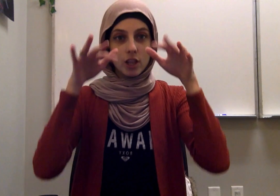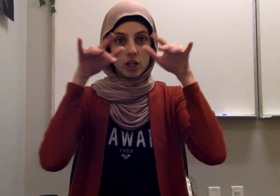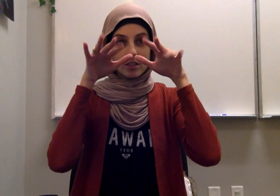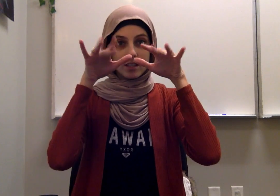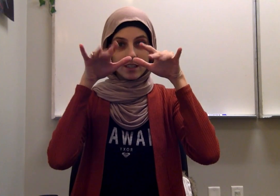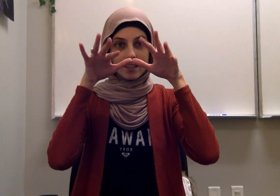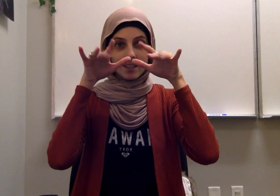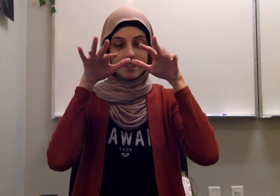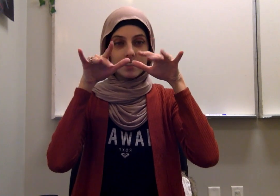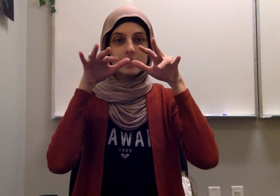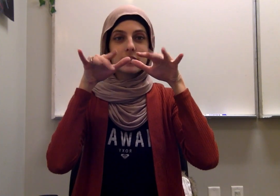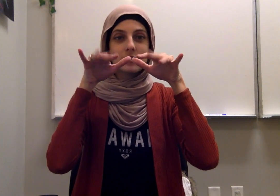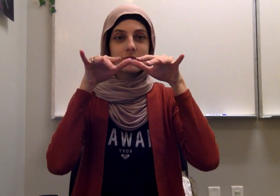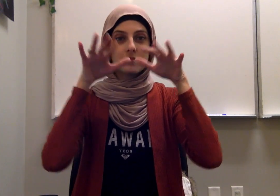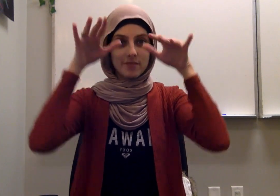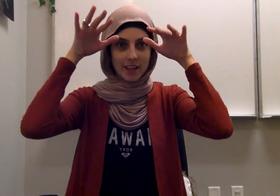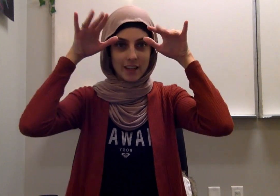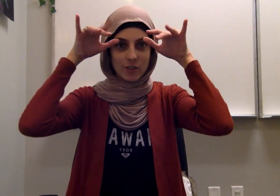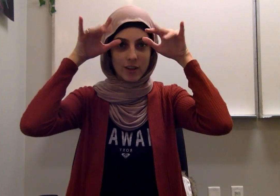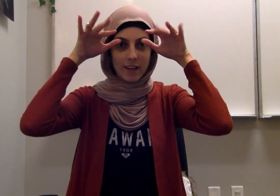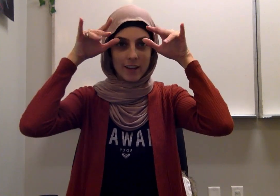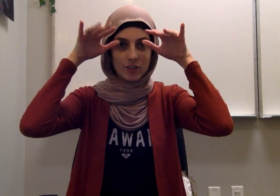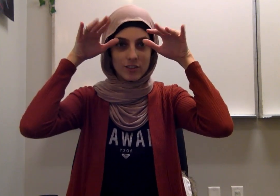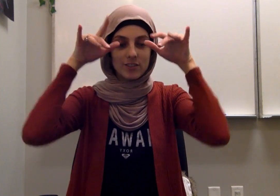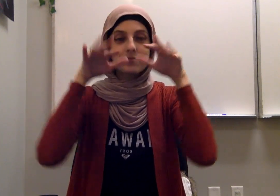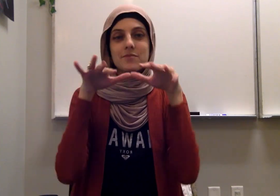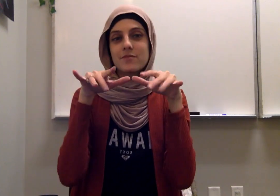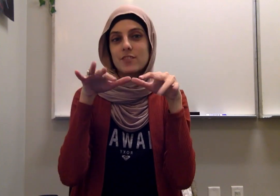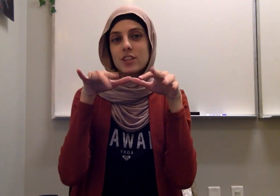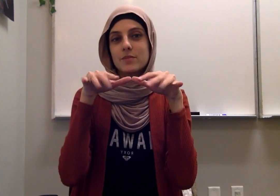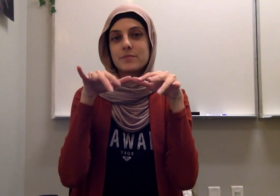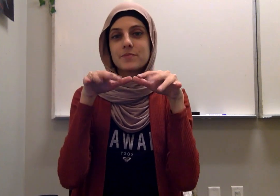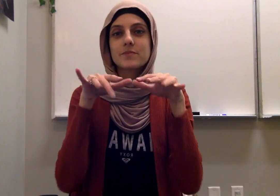Flirt. Okay, these are your eyelashes. Flirt.